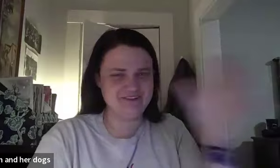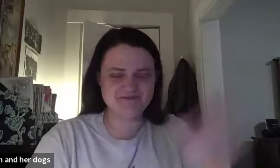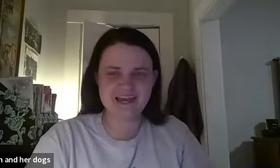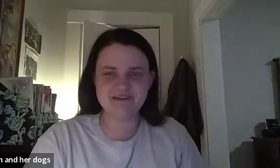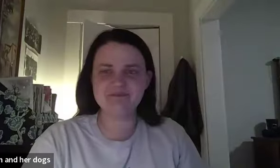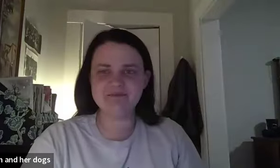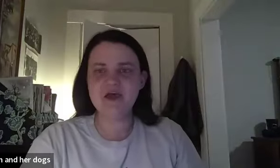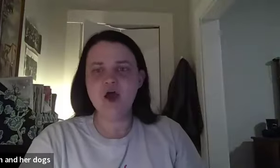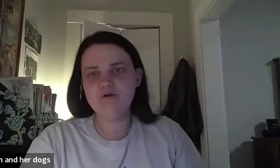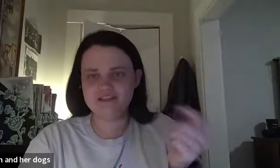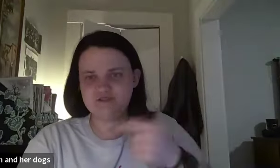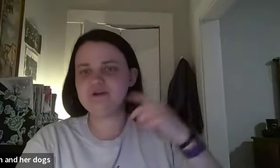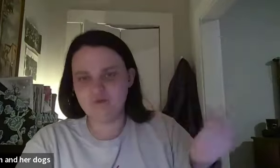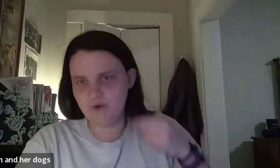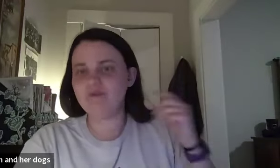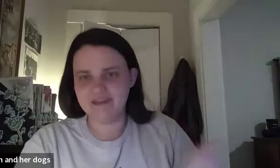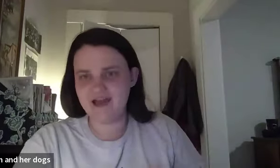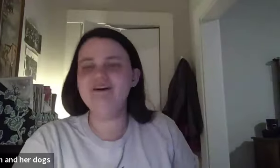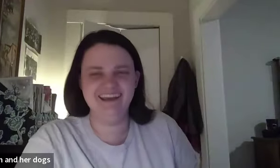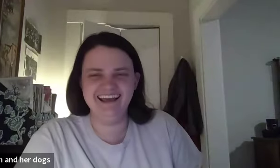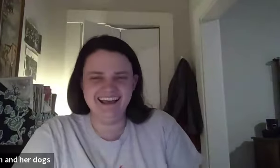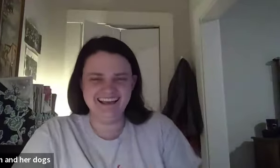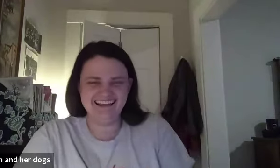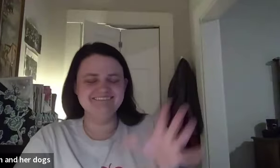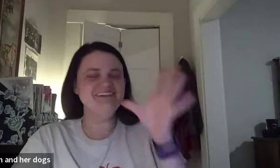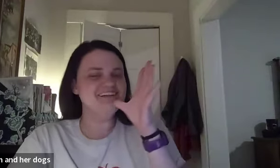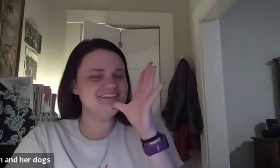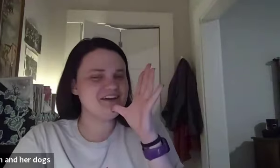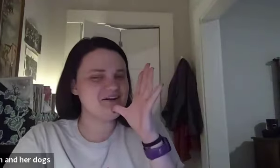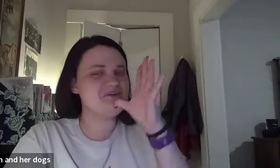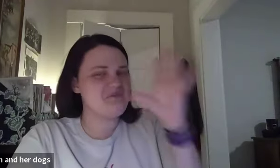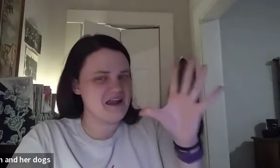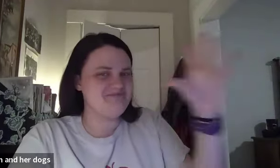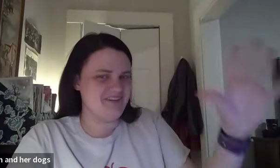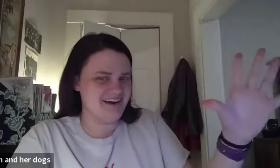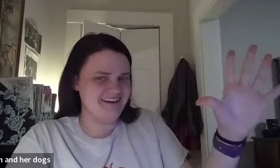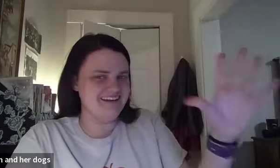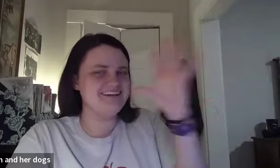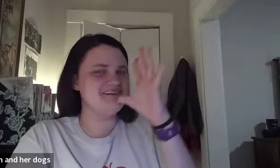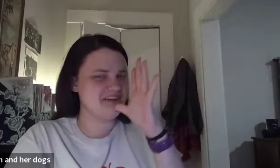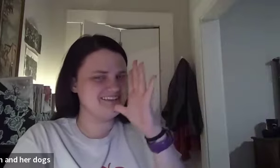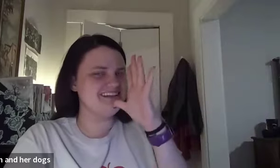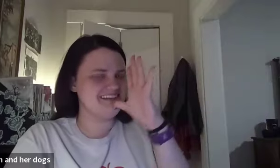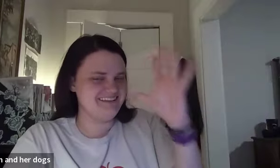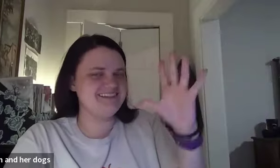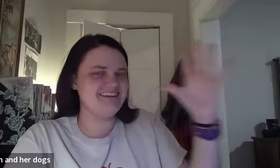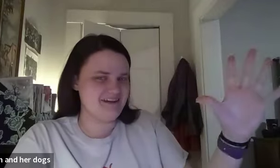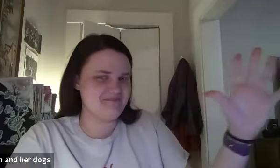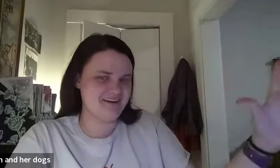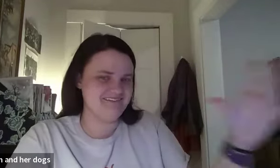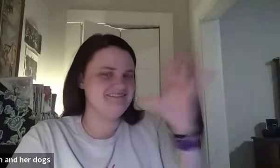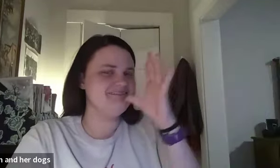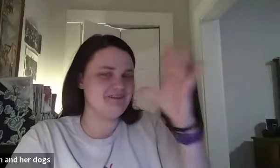times ahead of me. And I'm like, okay, so we're going to roll it now. So grandma, you're going to bounce it out like you said, grandma,